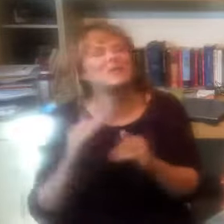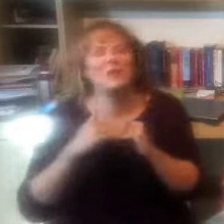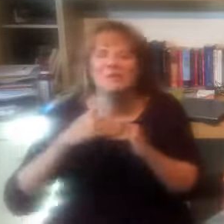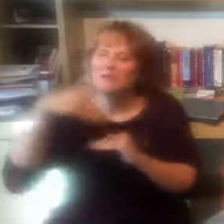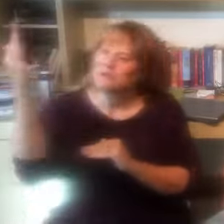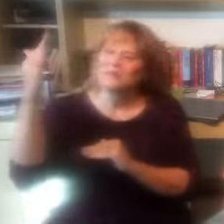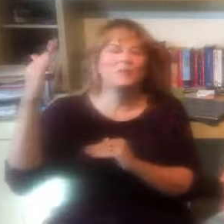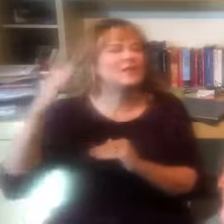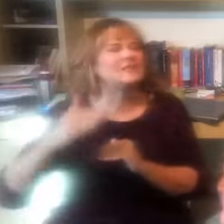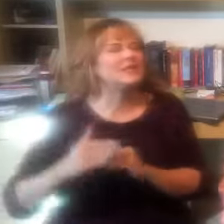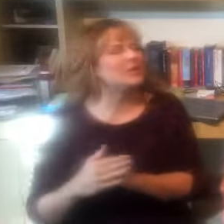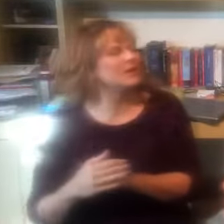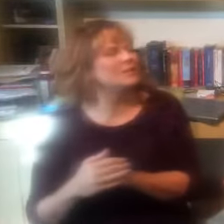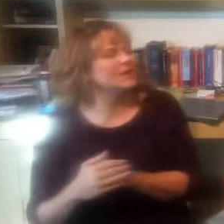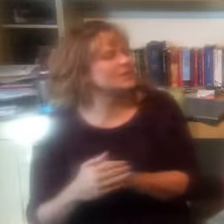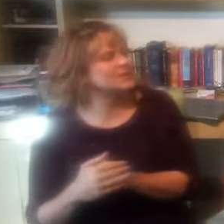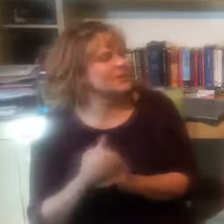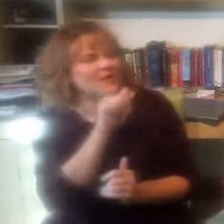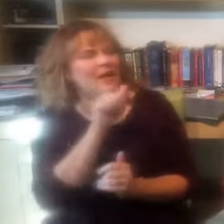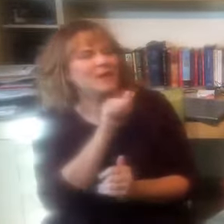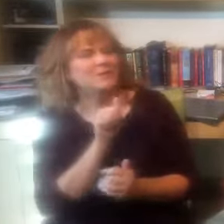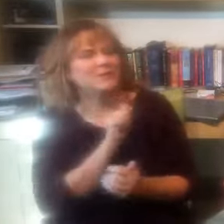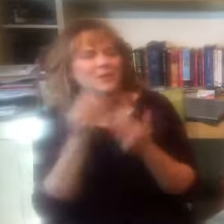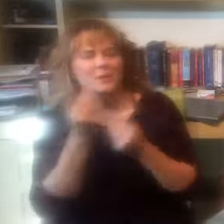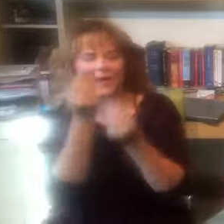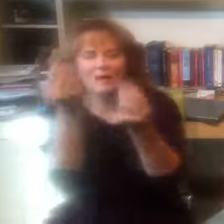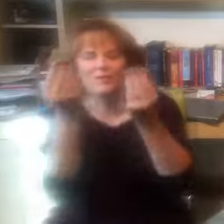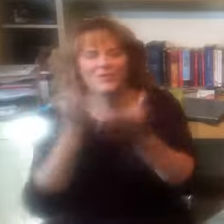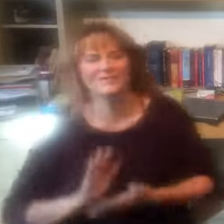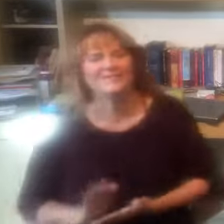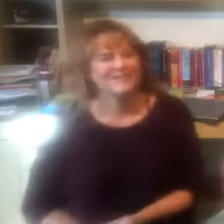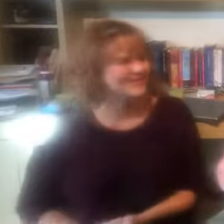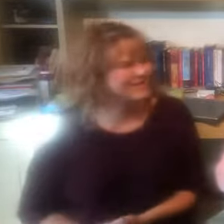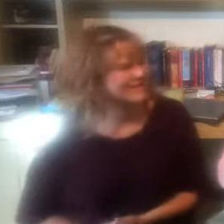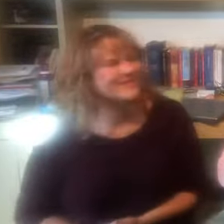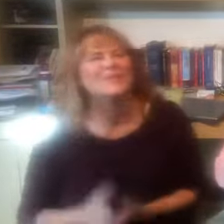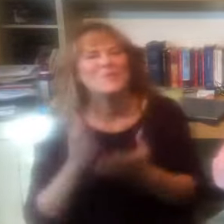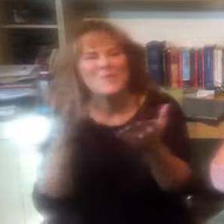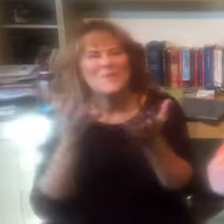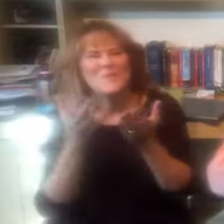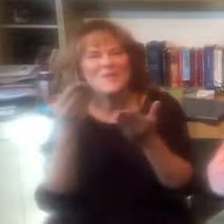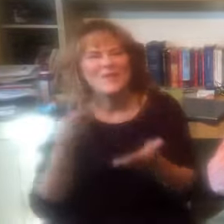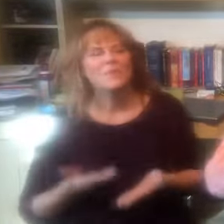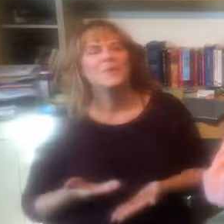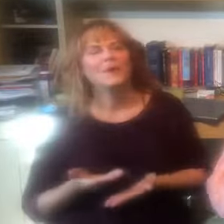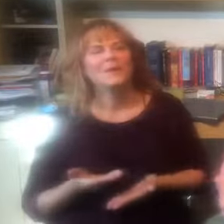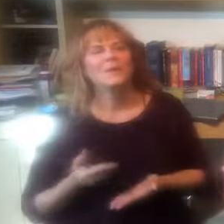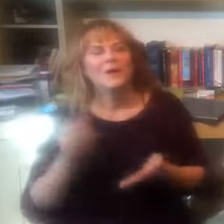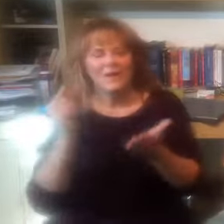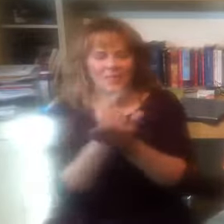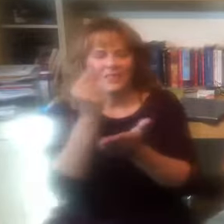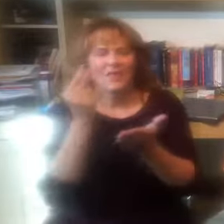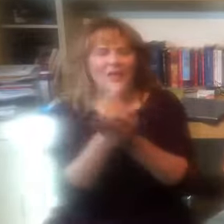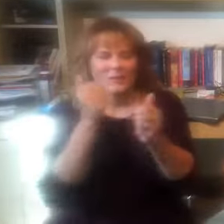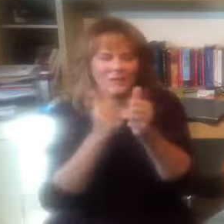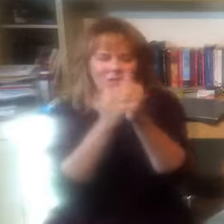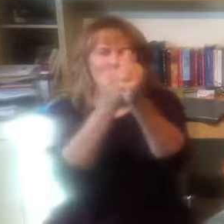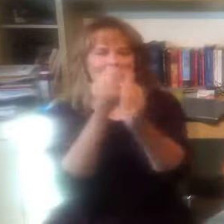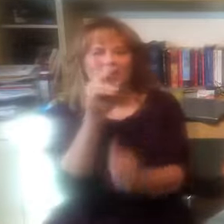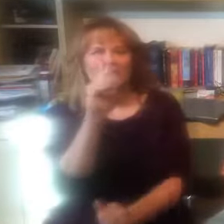yes. Exceeding our limitations on That's the attitude right. that we give. We want to welcome you to the Gospel According to